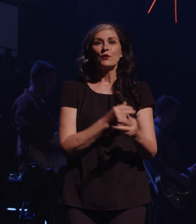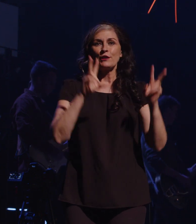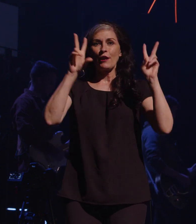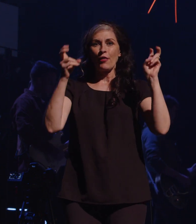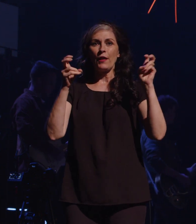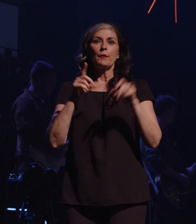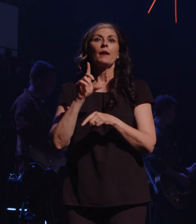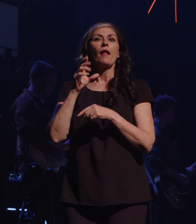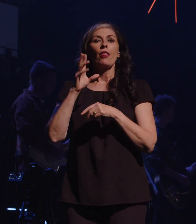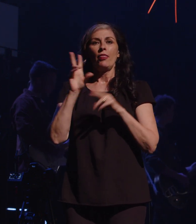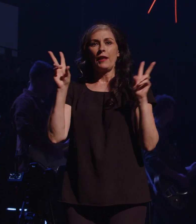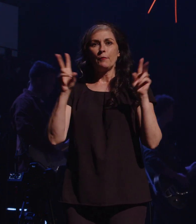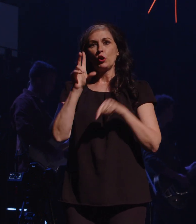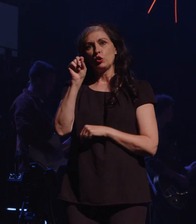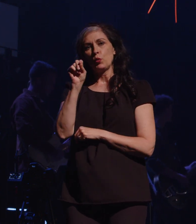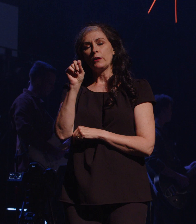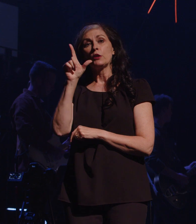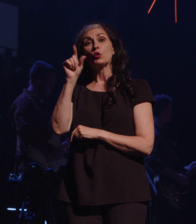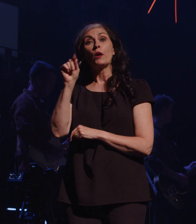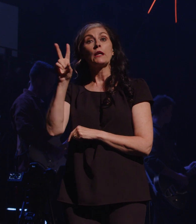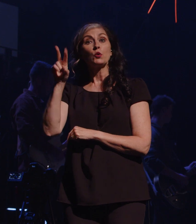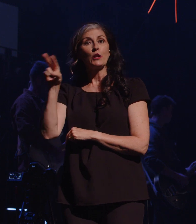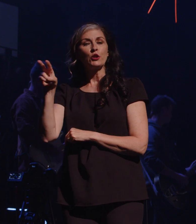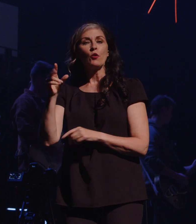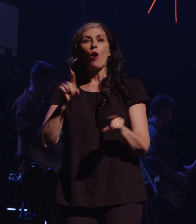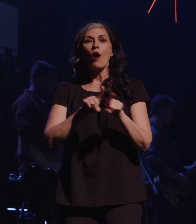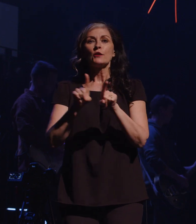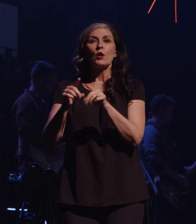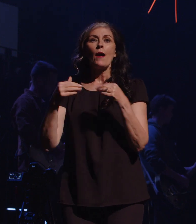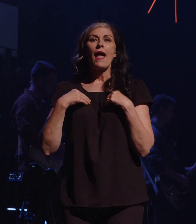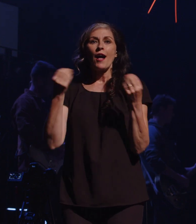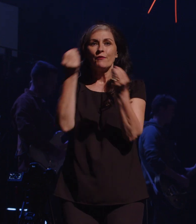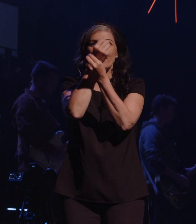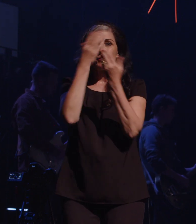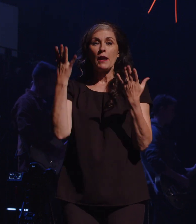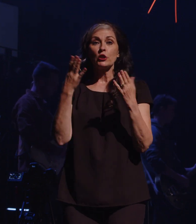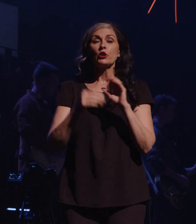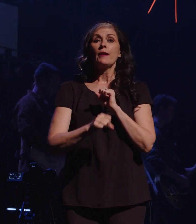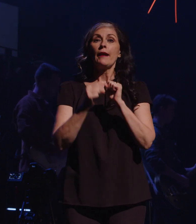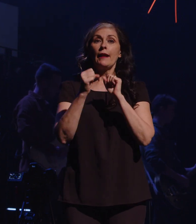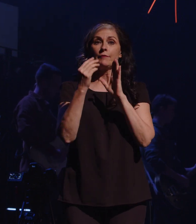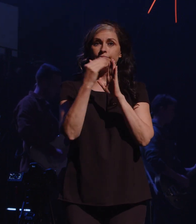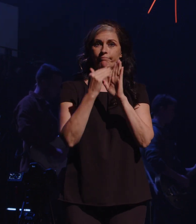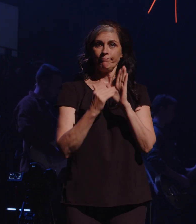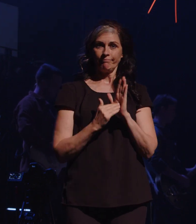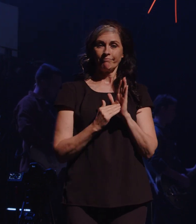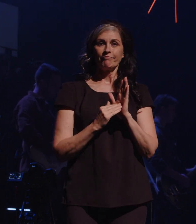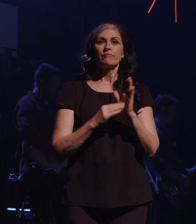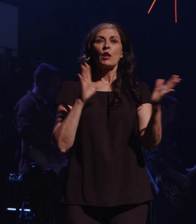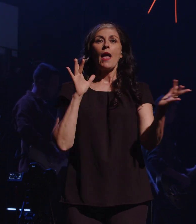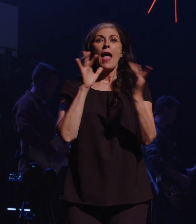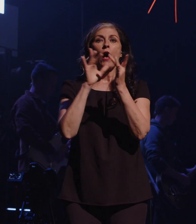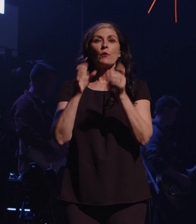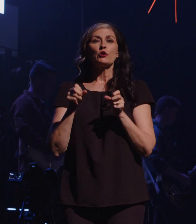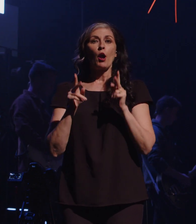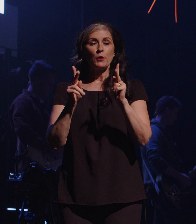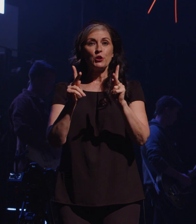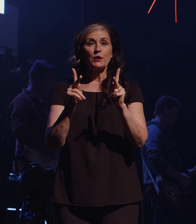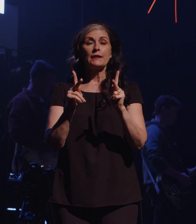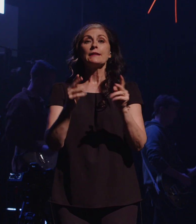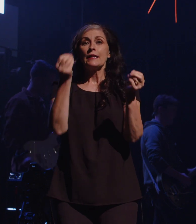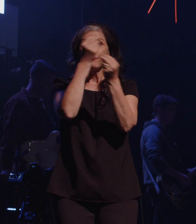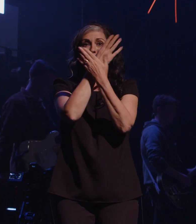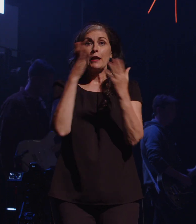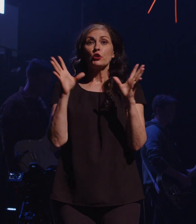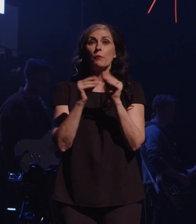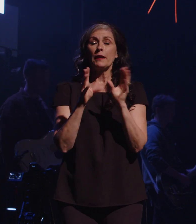of 2022. We also have some information in your bulletin today about outreach opportunities and